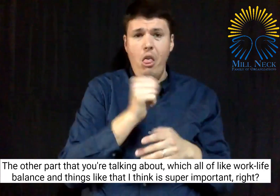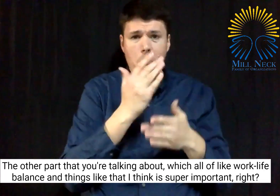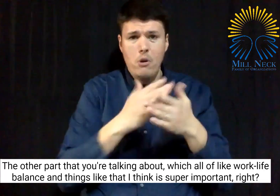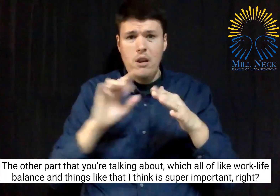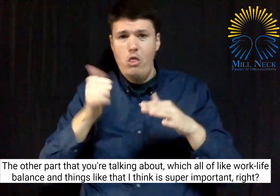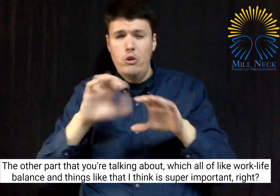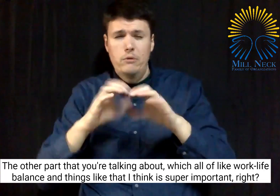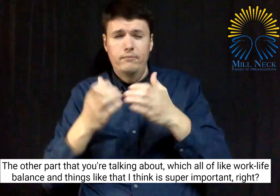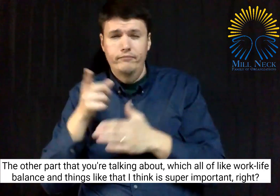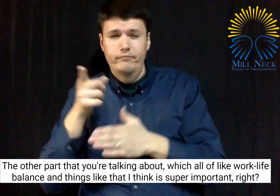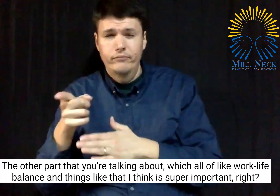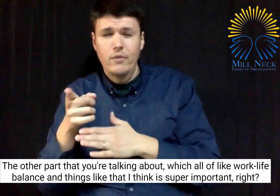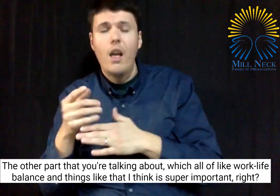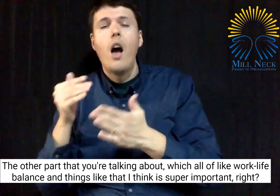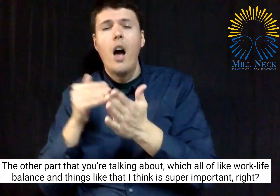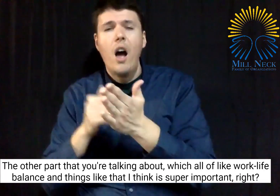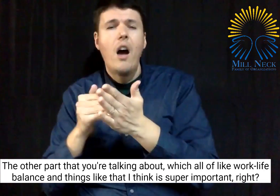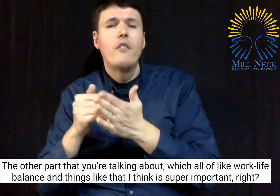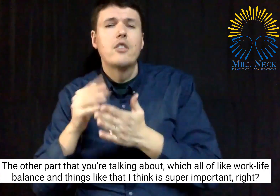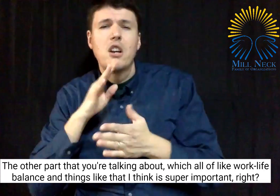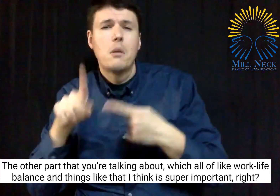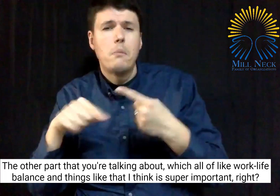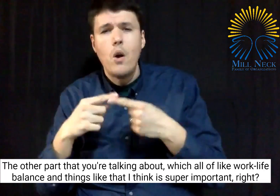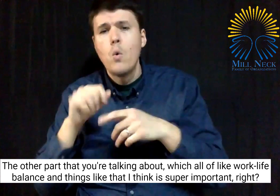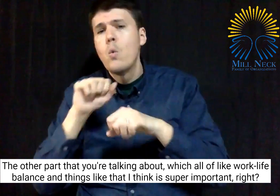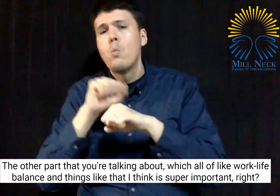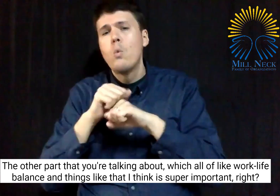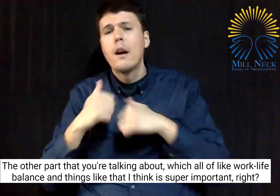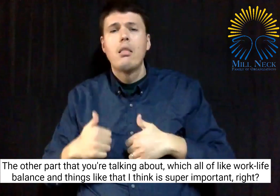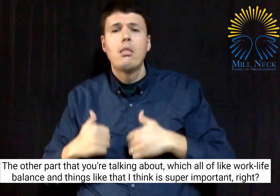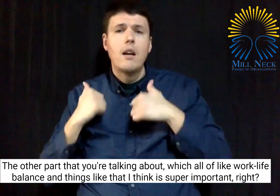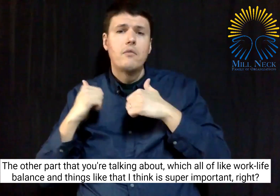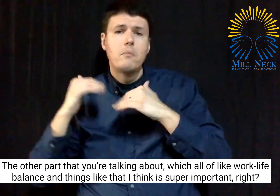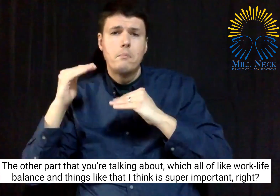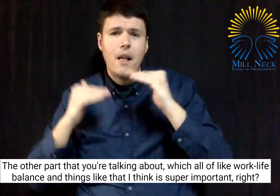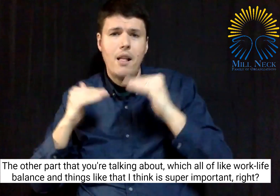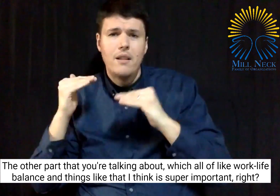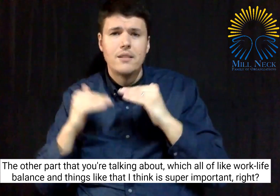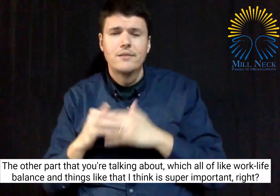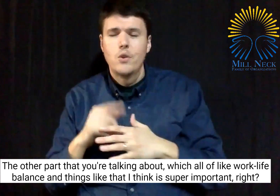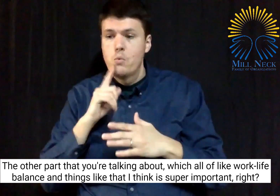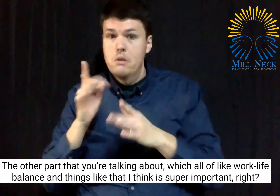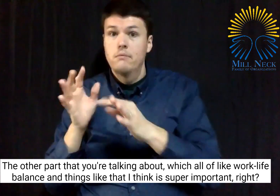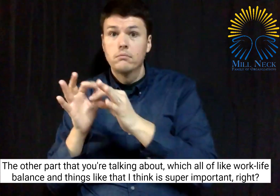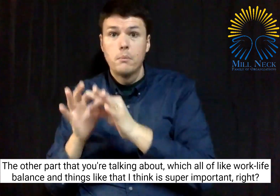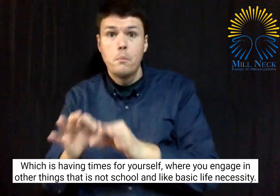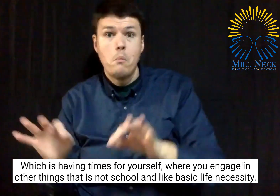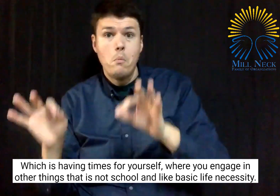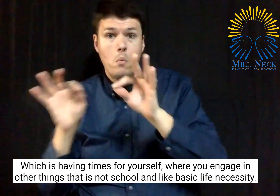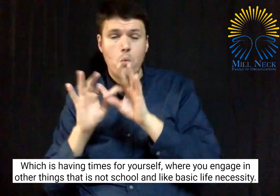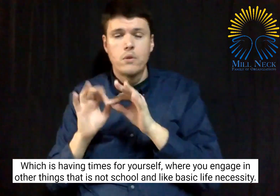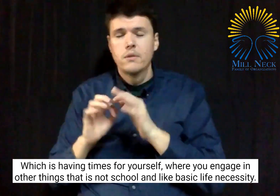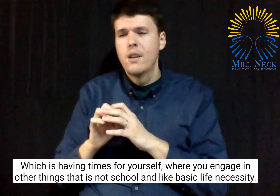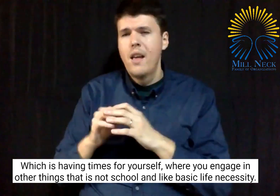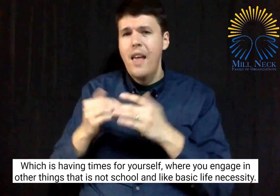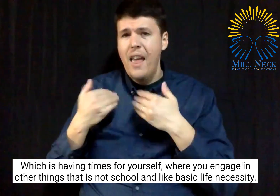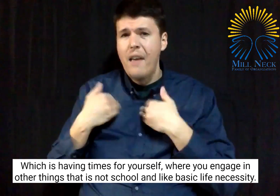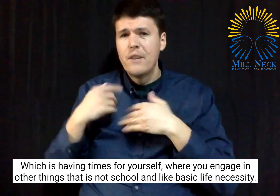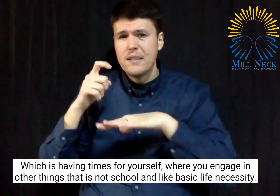talking about, which often is called like work-life balance and things like that, I think is super important, right? Which is having times for yourself